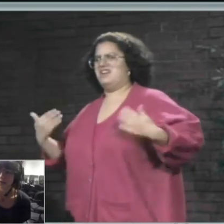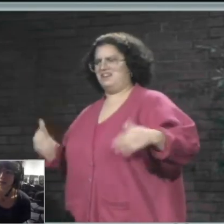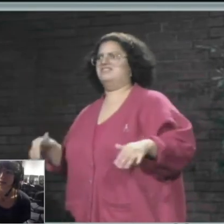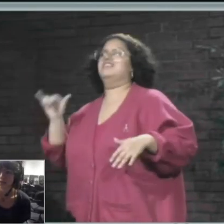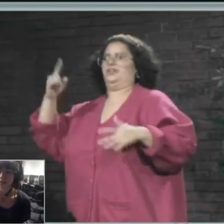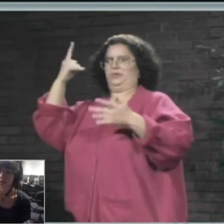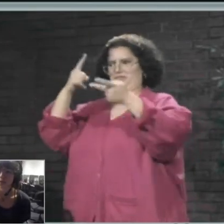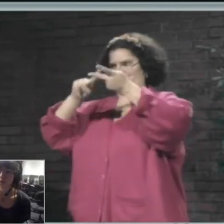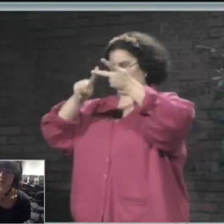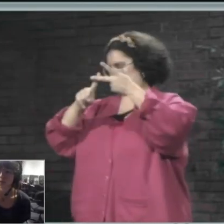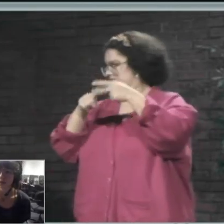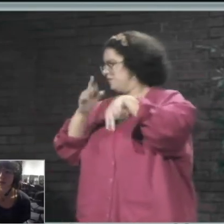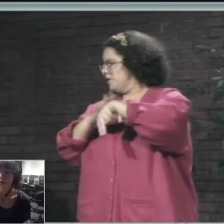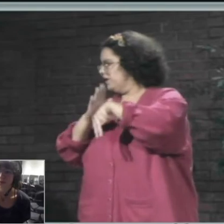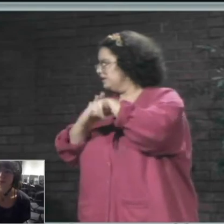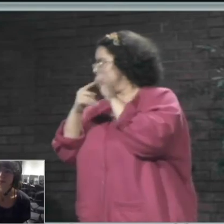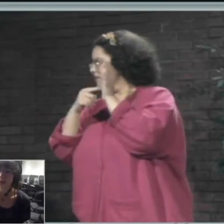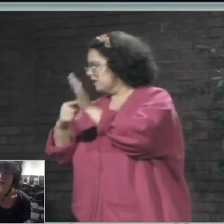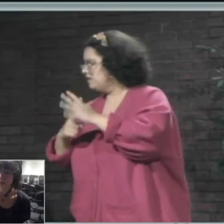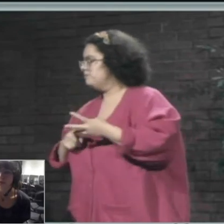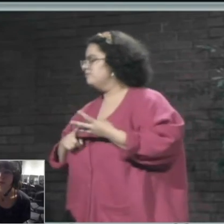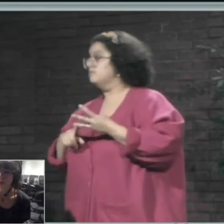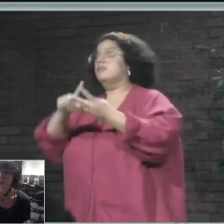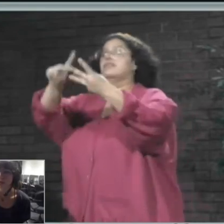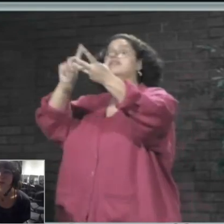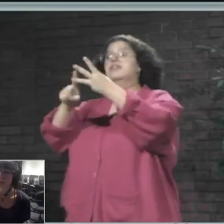just huge amounts. That's another warning sign.